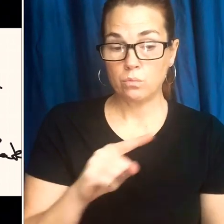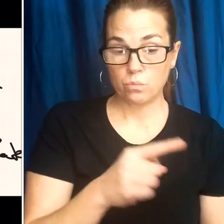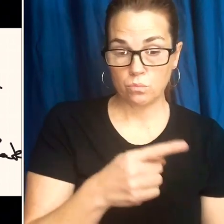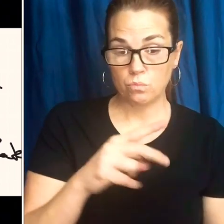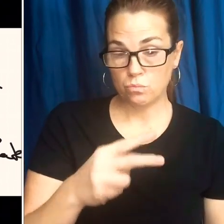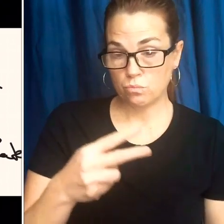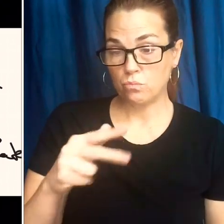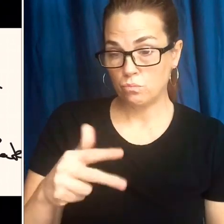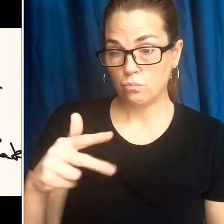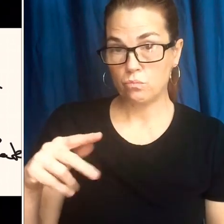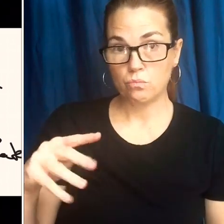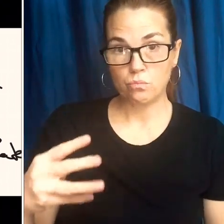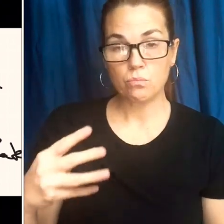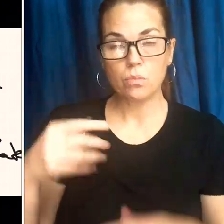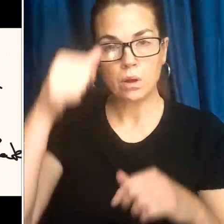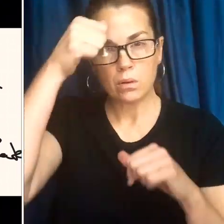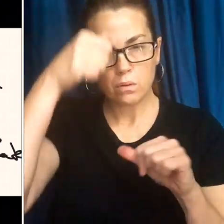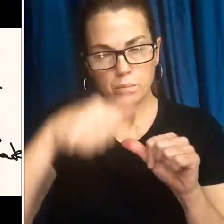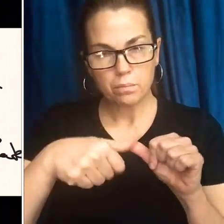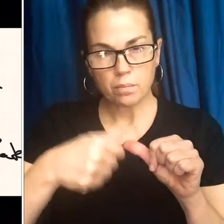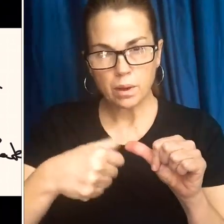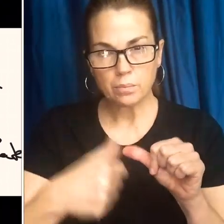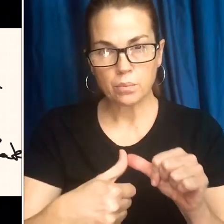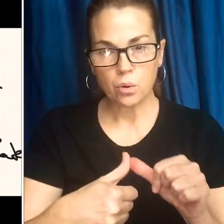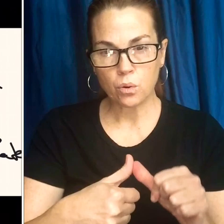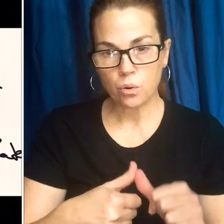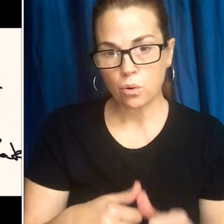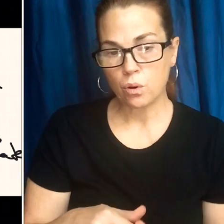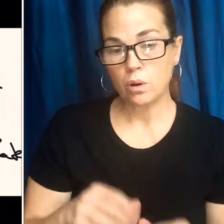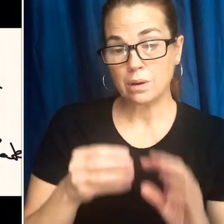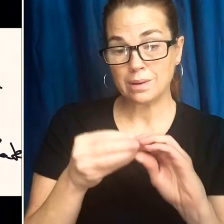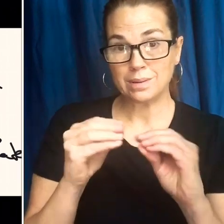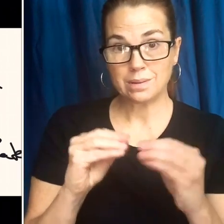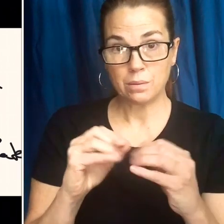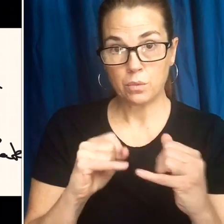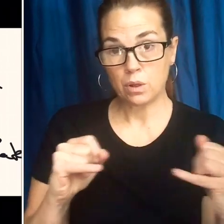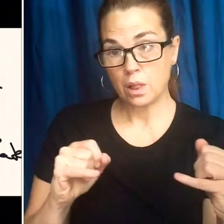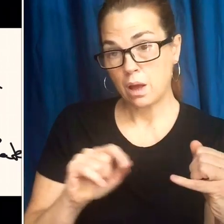And as you move to the left, you get less.